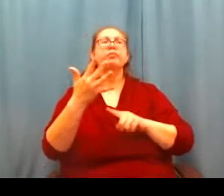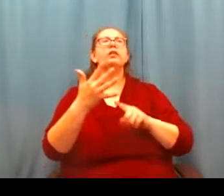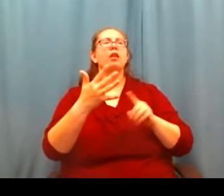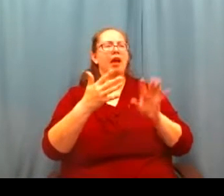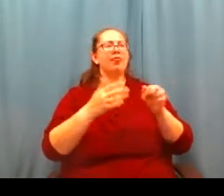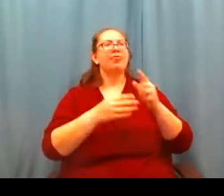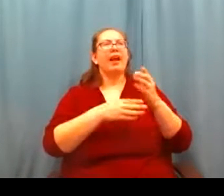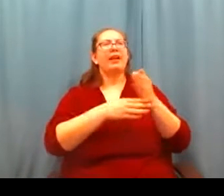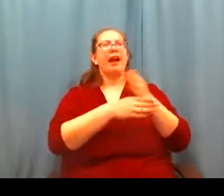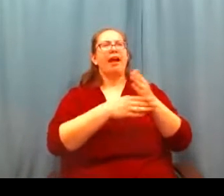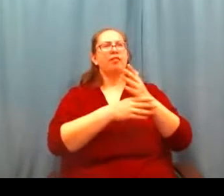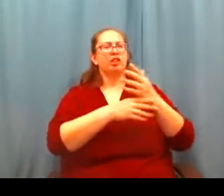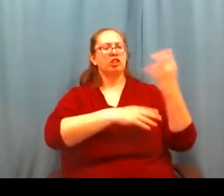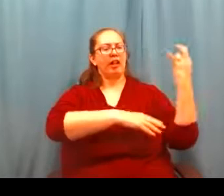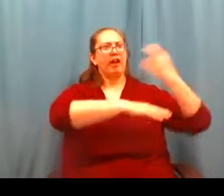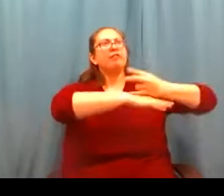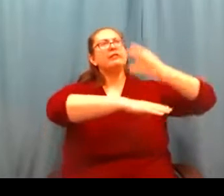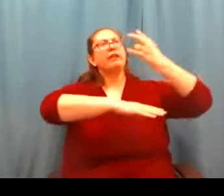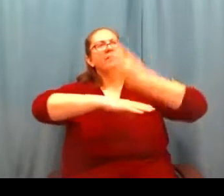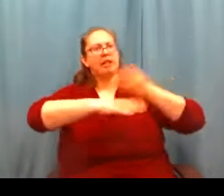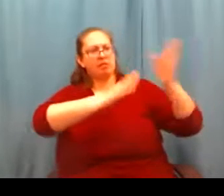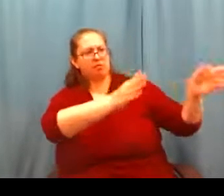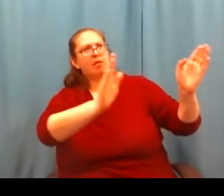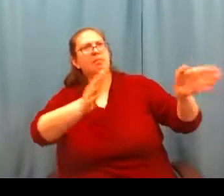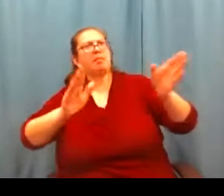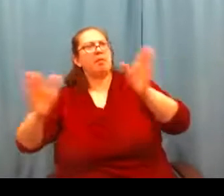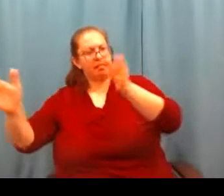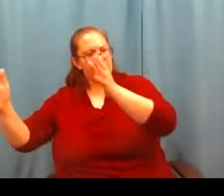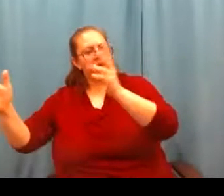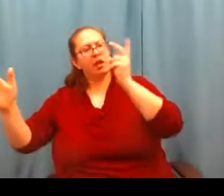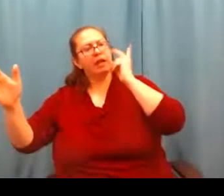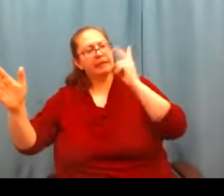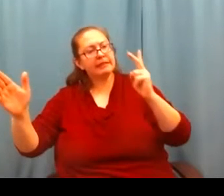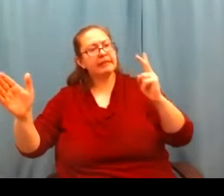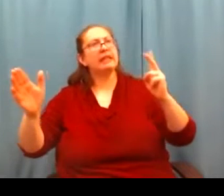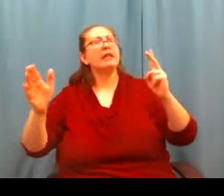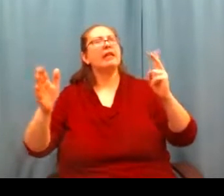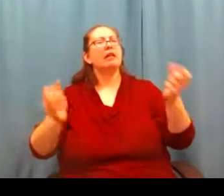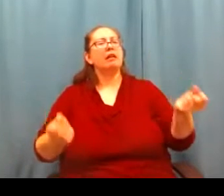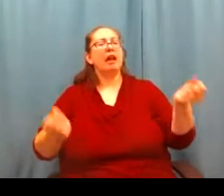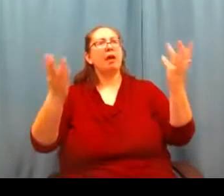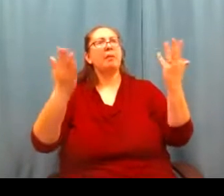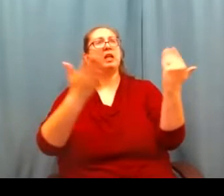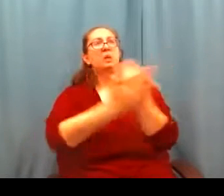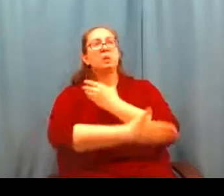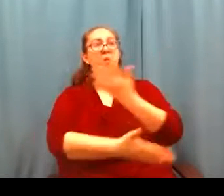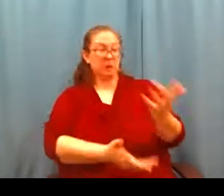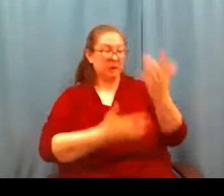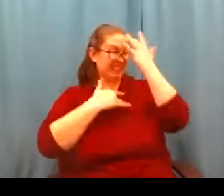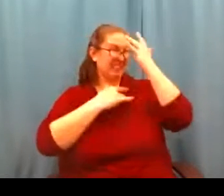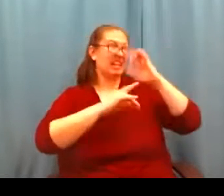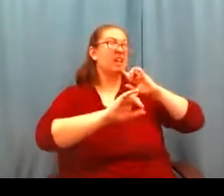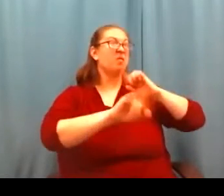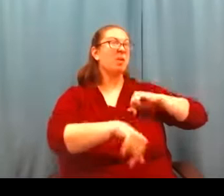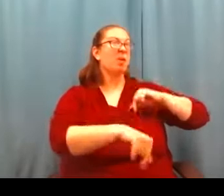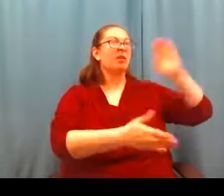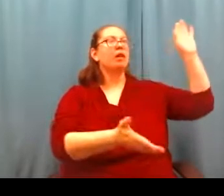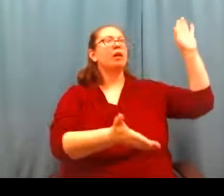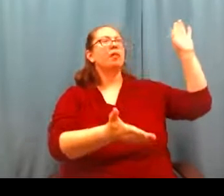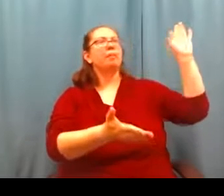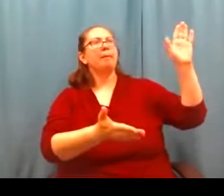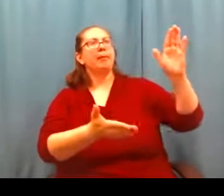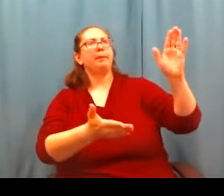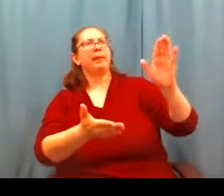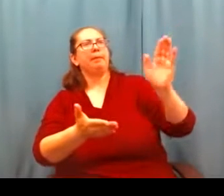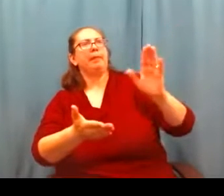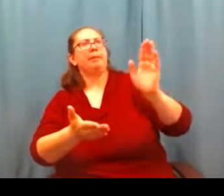mayor mentioned. So we want to see a consistent reduction in the number of new cases that are being reported. We also want to see a reduction in the number of outbreaks that